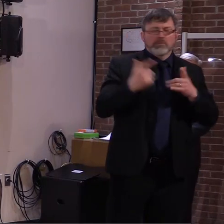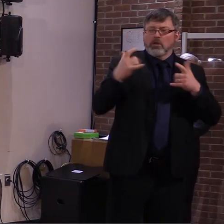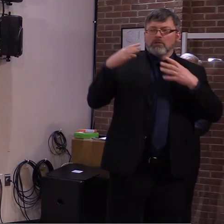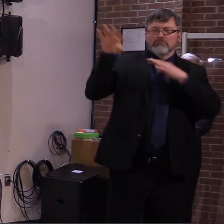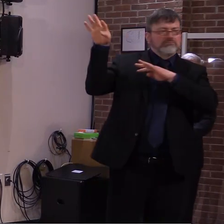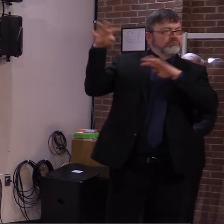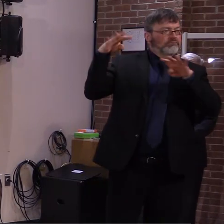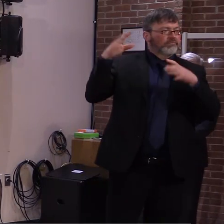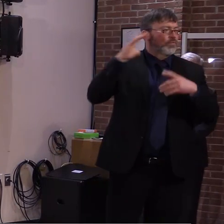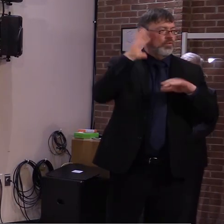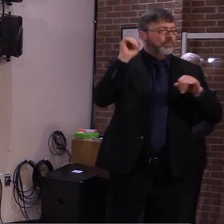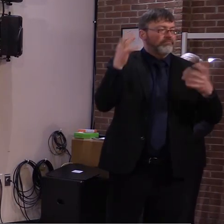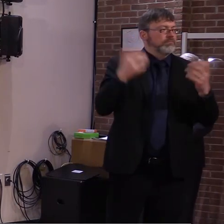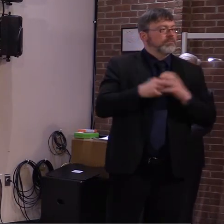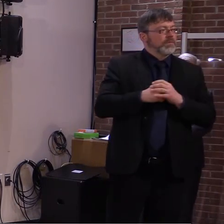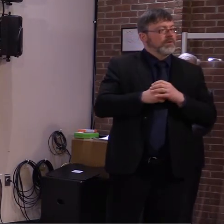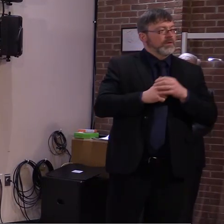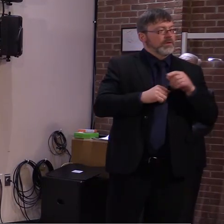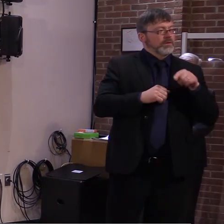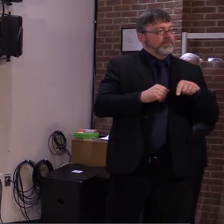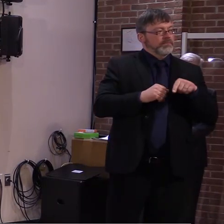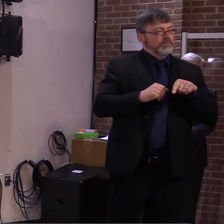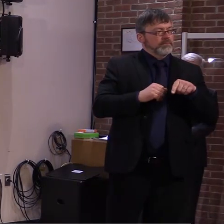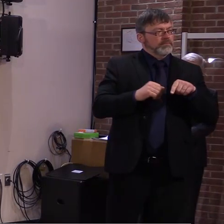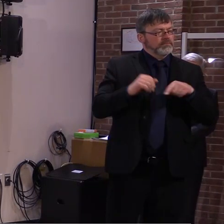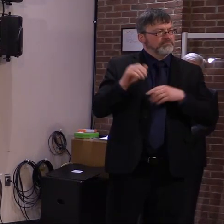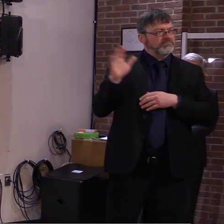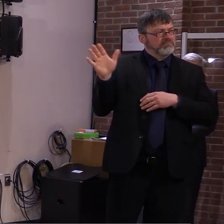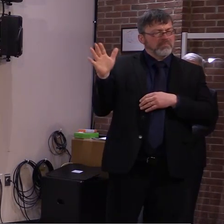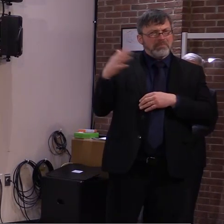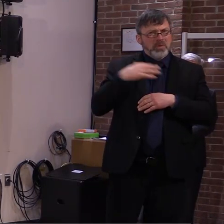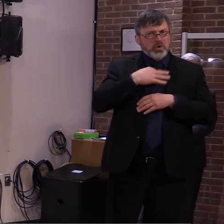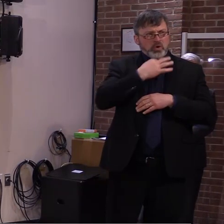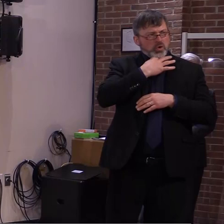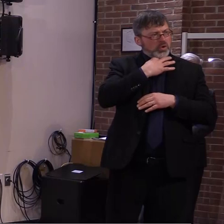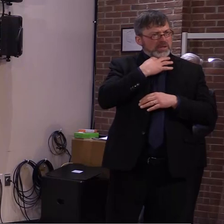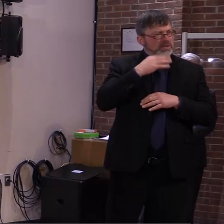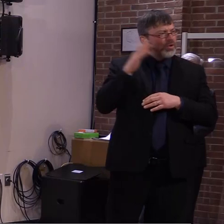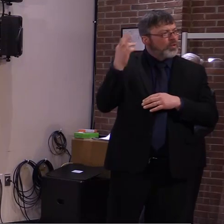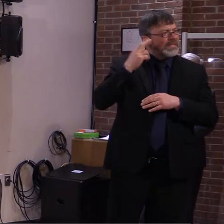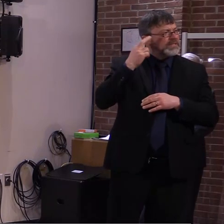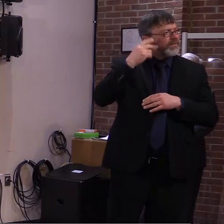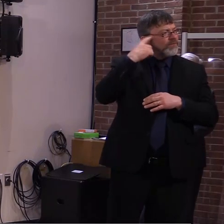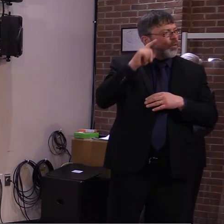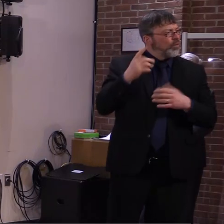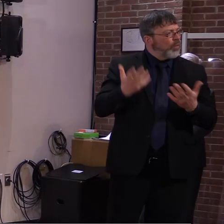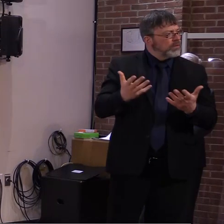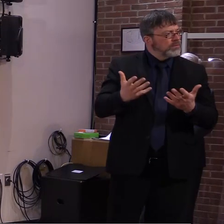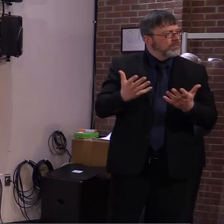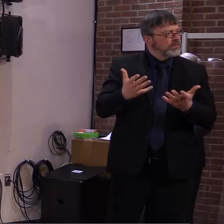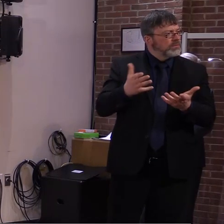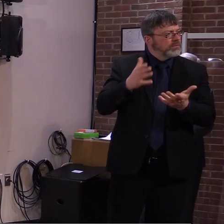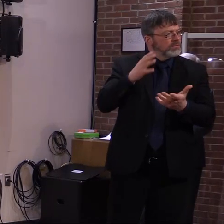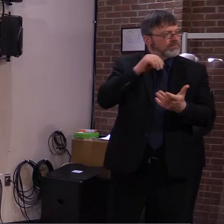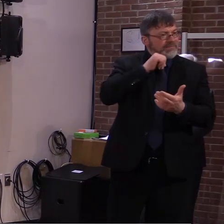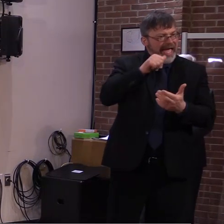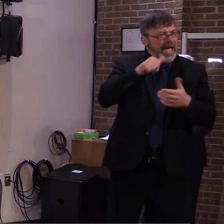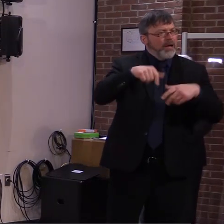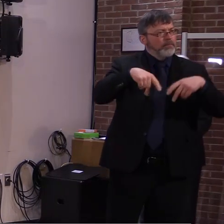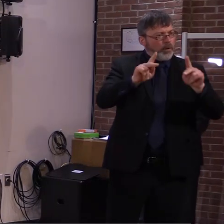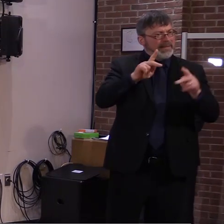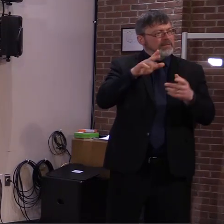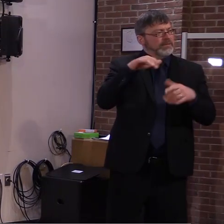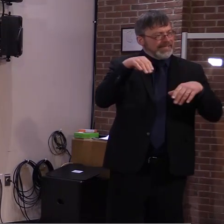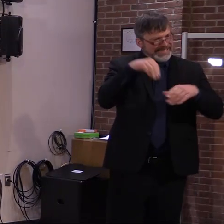Well, again, I think I described that earlier, but we wanted to open up 16 to 30 Vermont